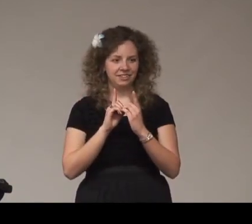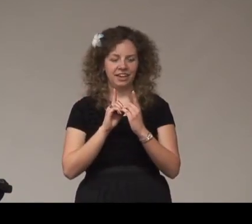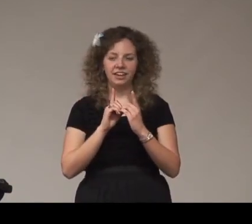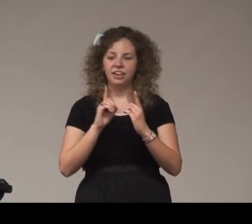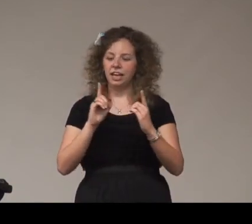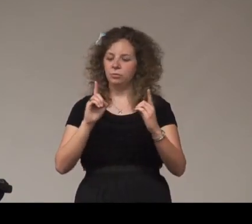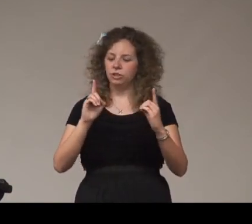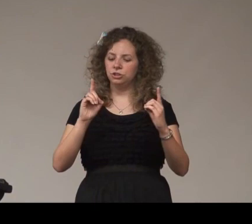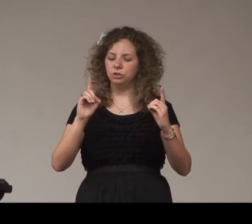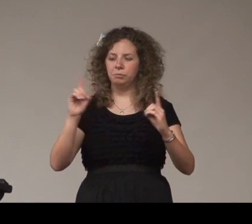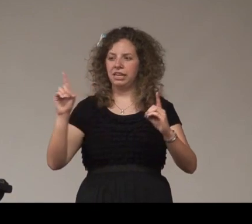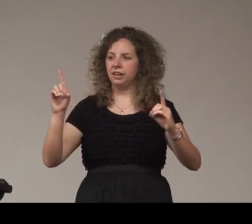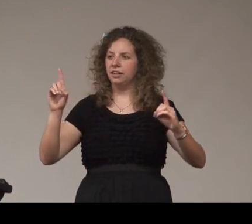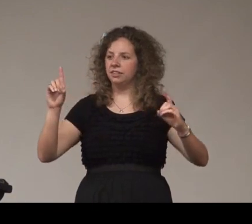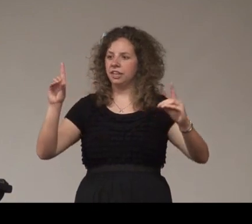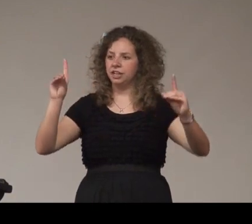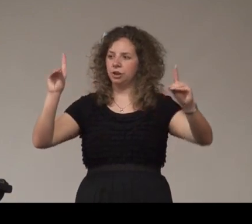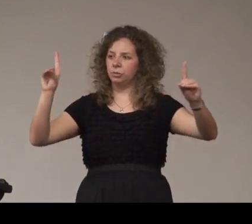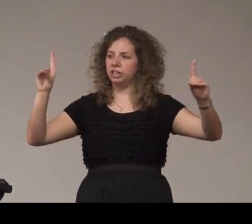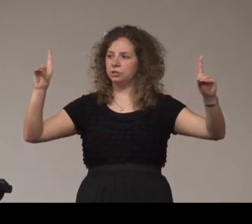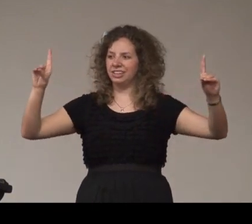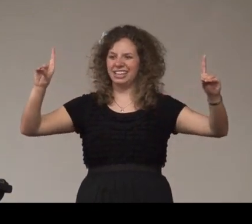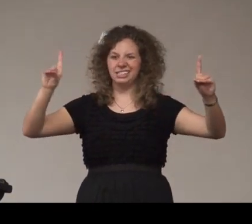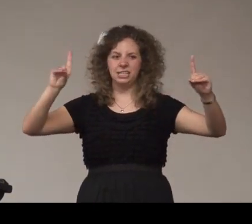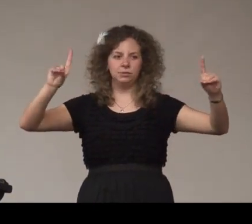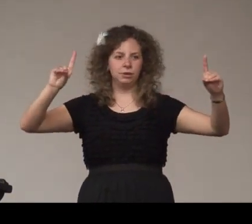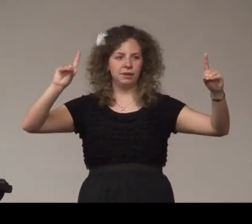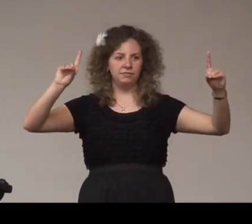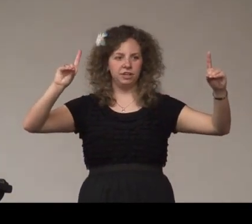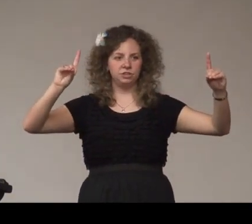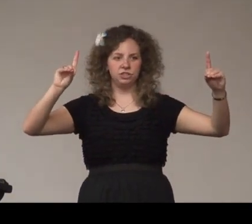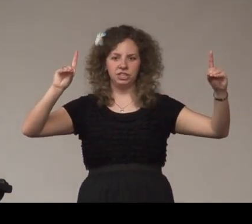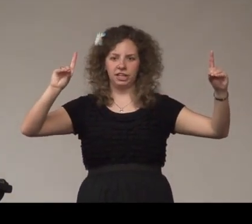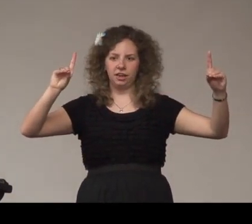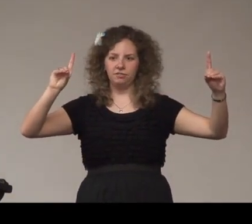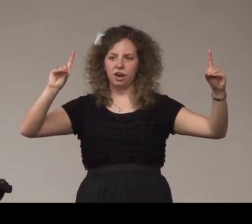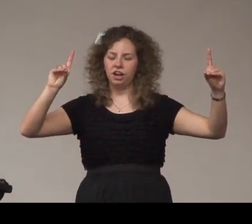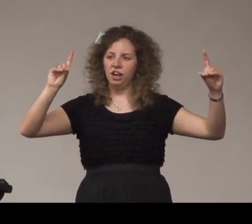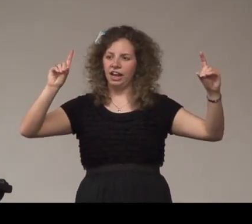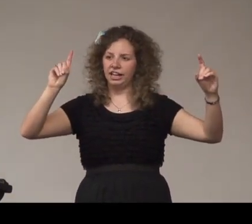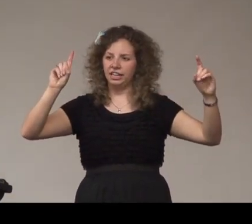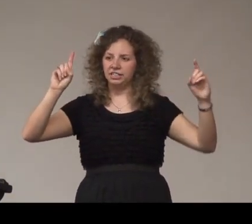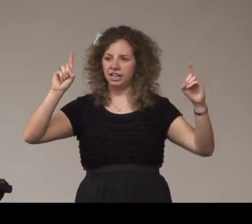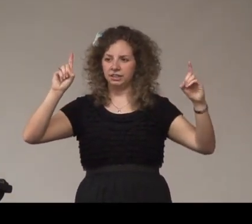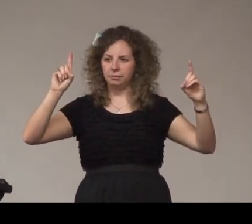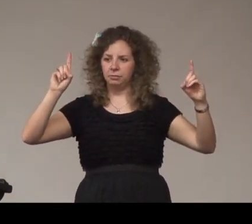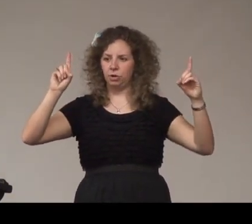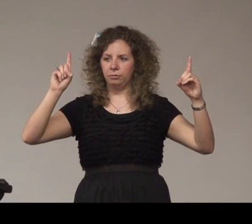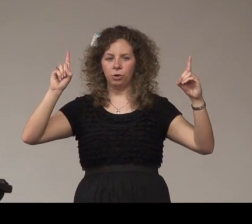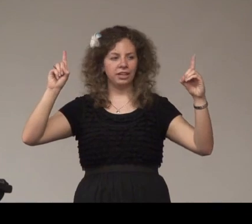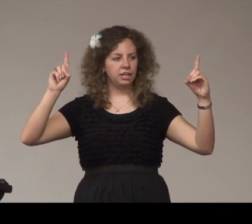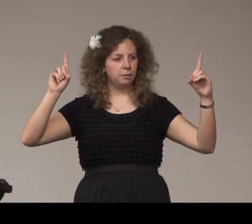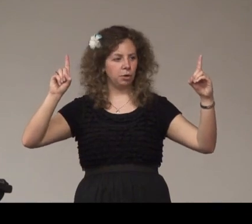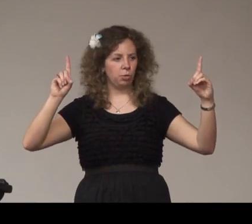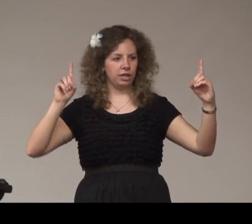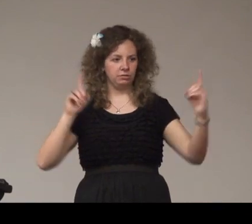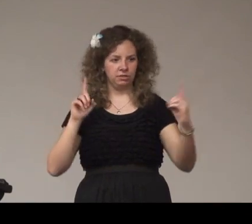Okay, and when you do meet, then I don't really do it like a D where my fingers are sticking out far. I kind of tuck them in more like a number 1.